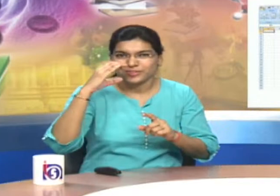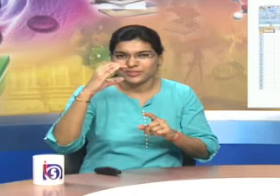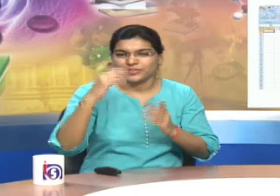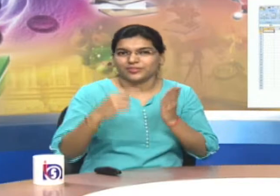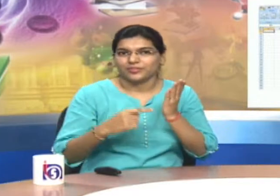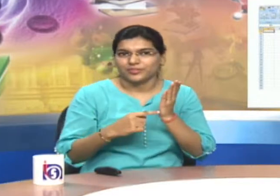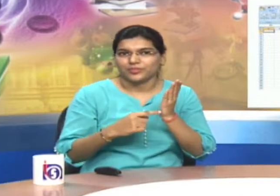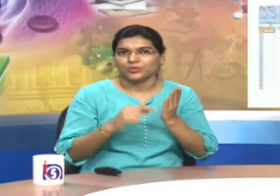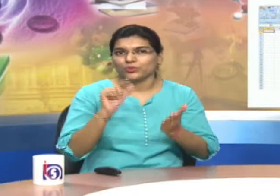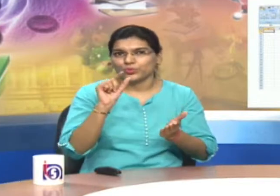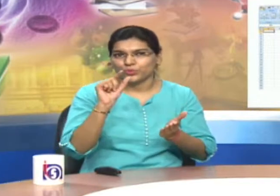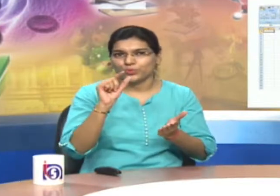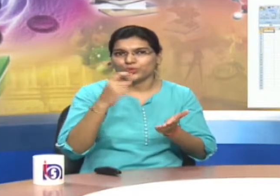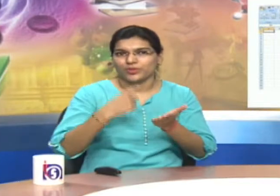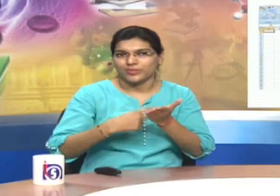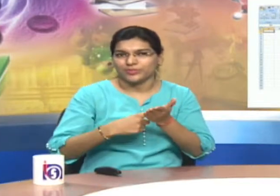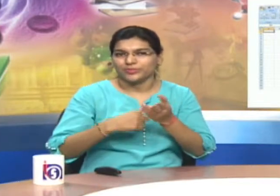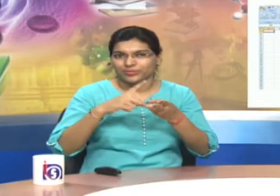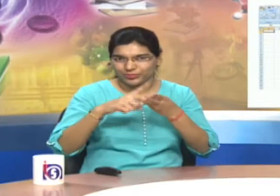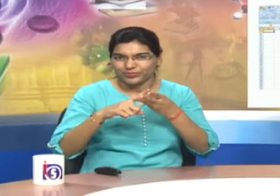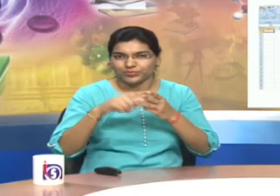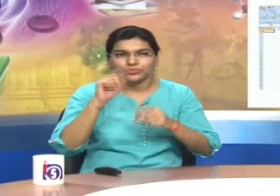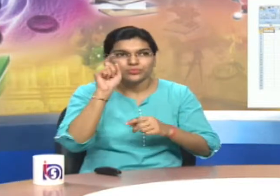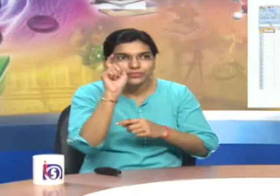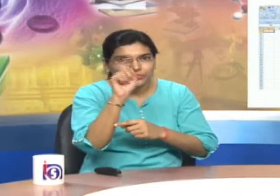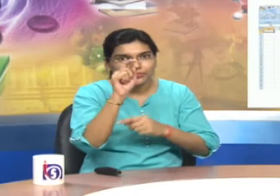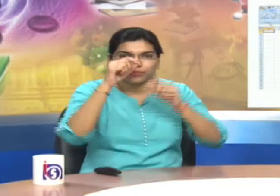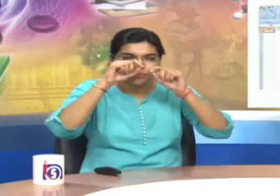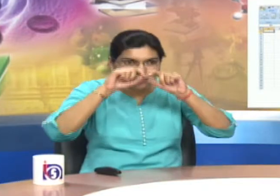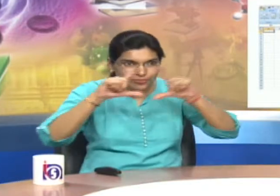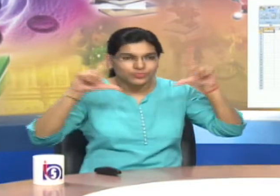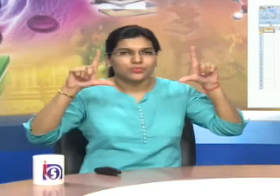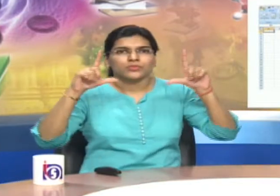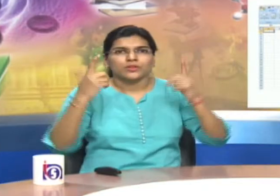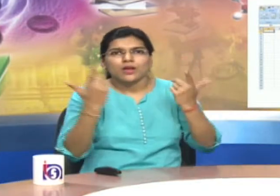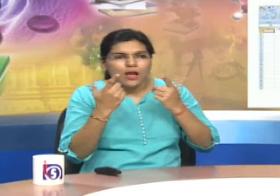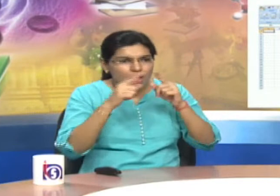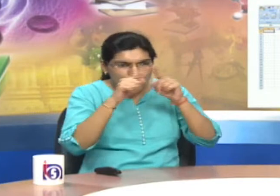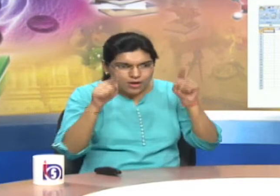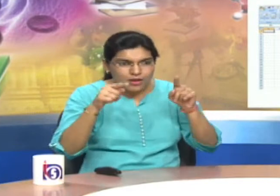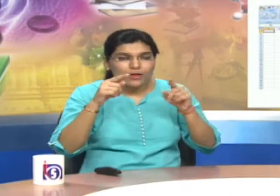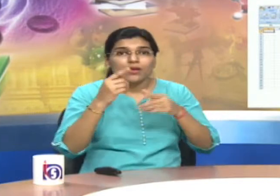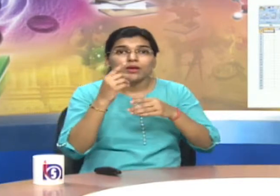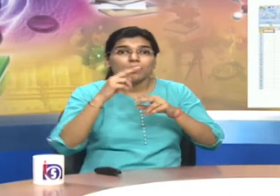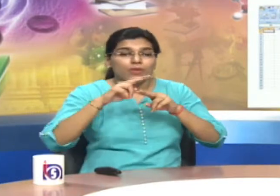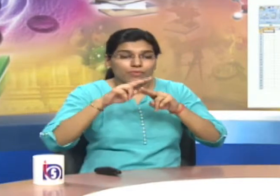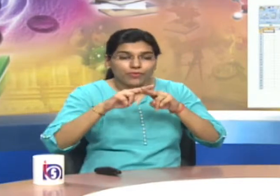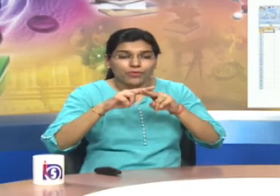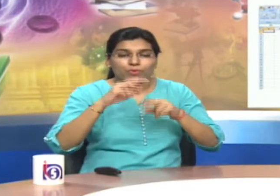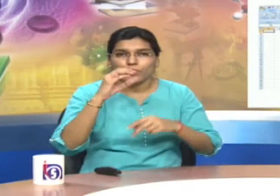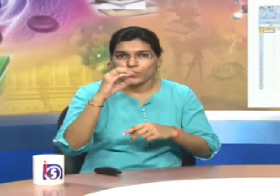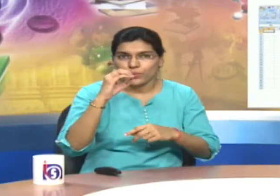like earlier we had discussed about the picture selection, so you can